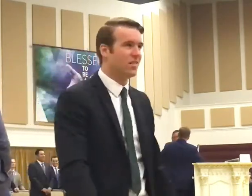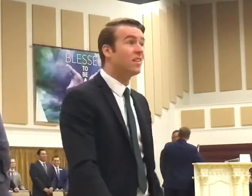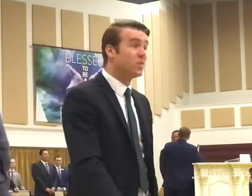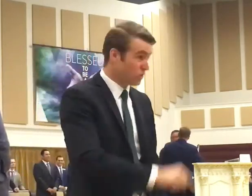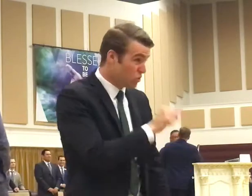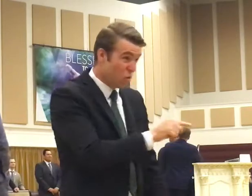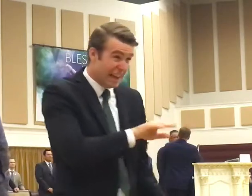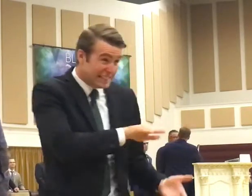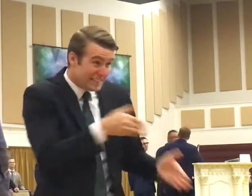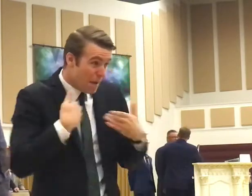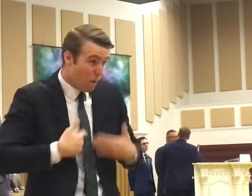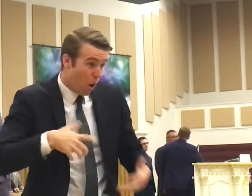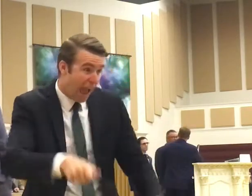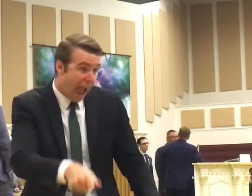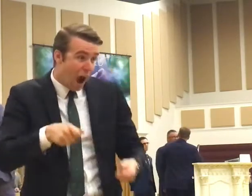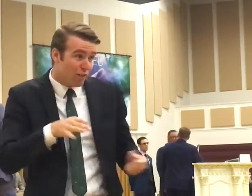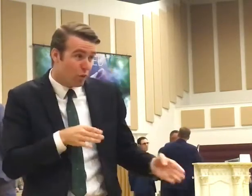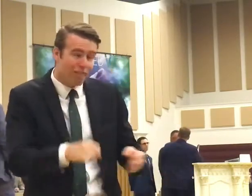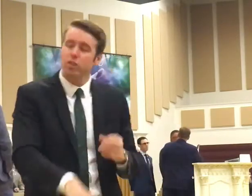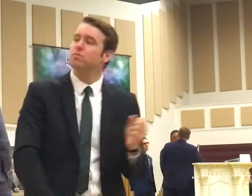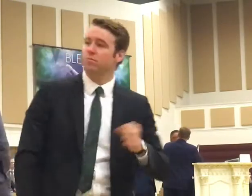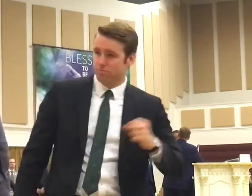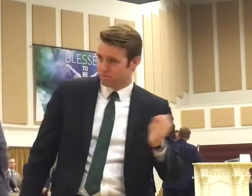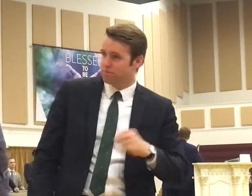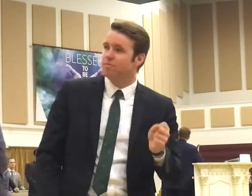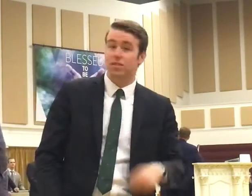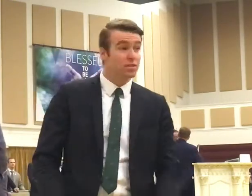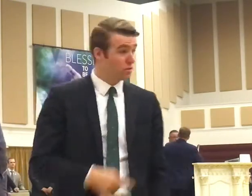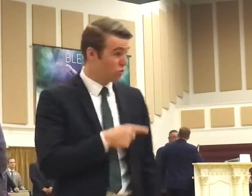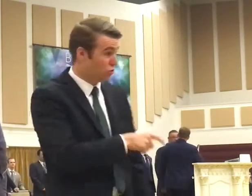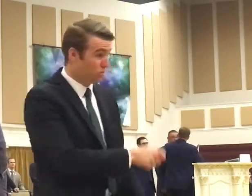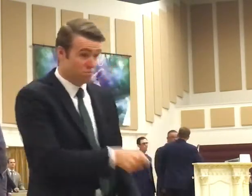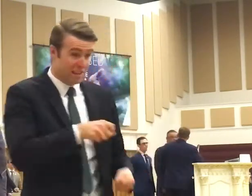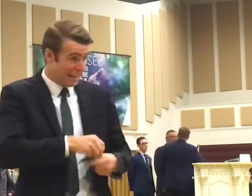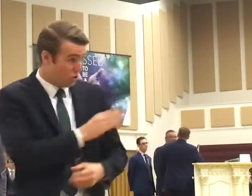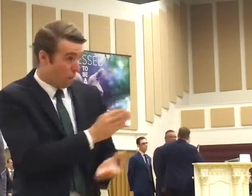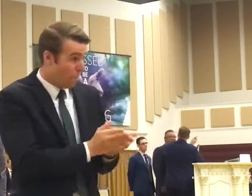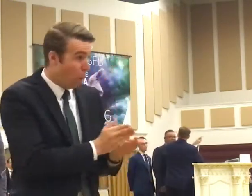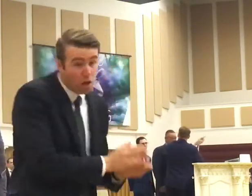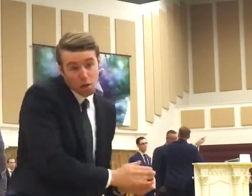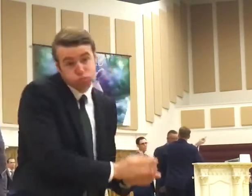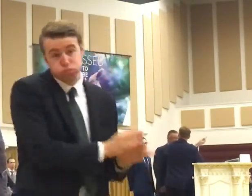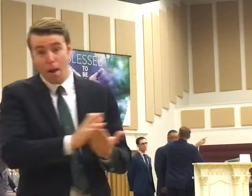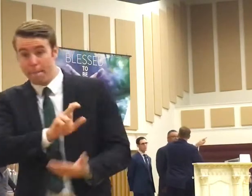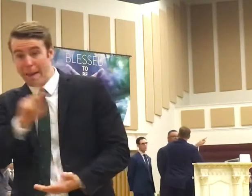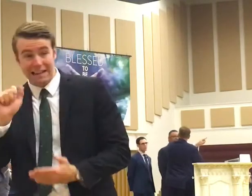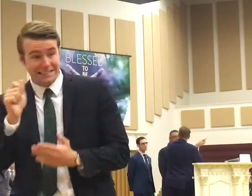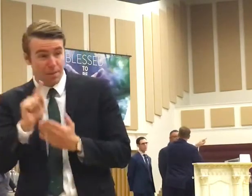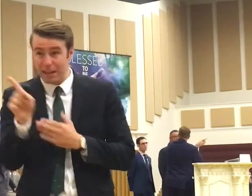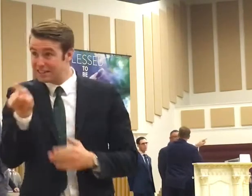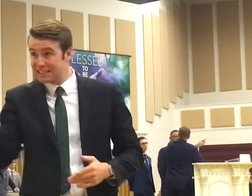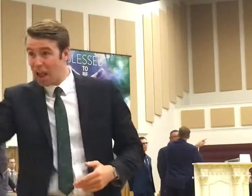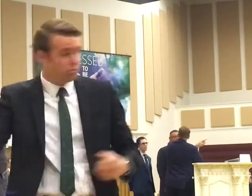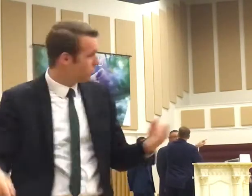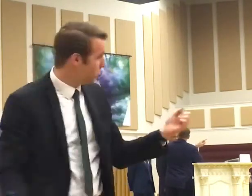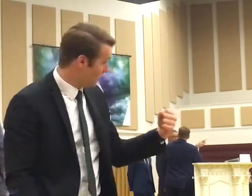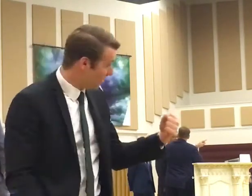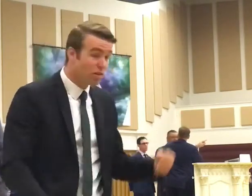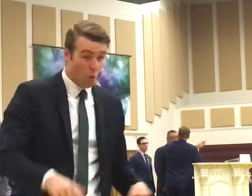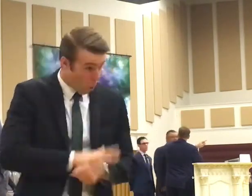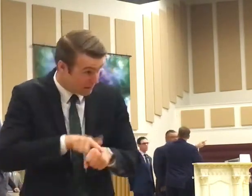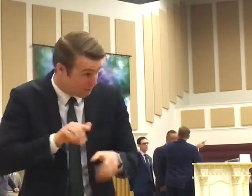You pulled a dead body out of the river. And you put it in your boat and you drove back to the dock 10 minutes down. He was dead